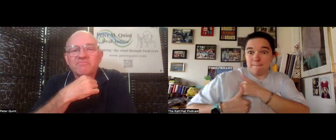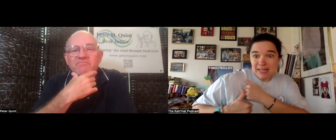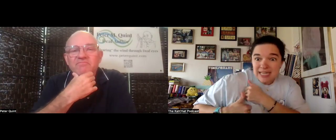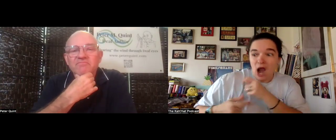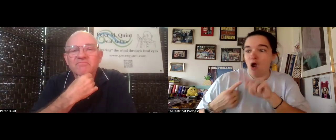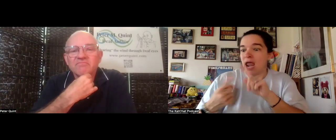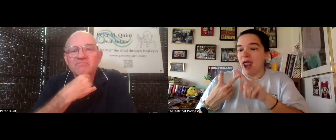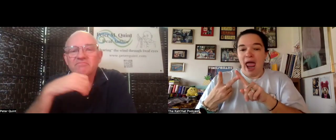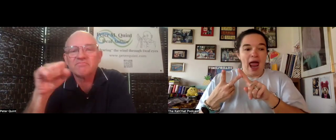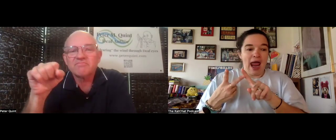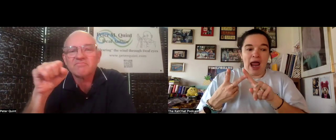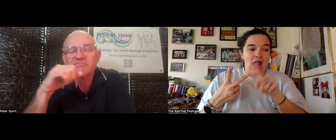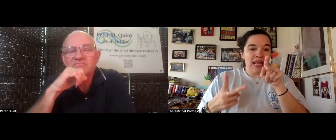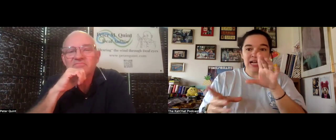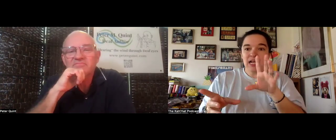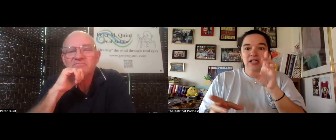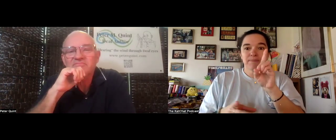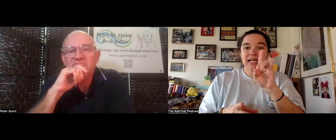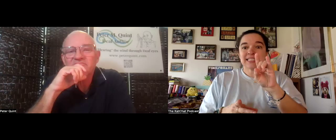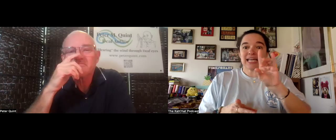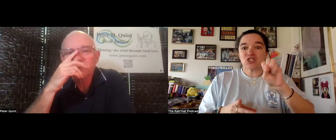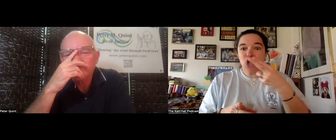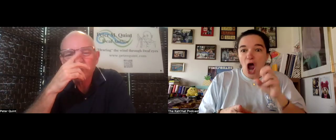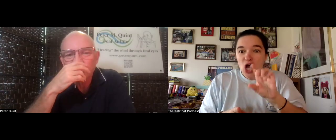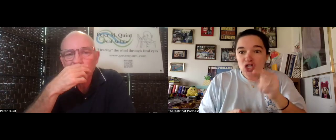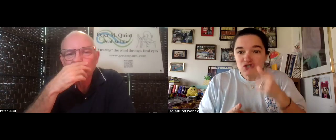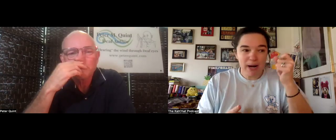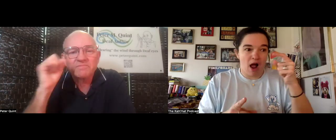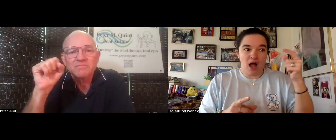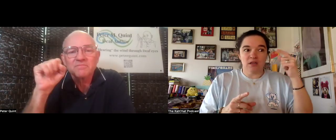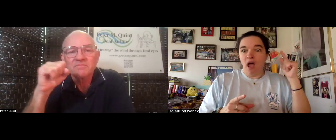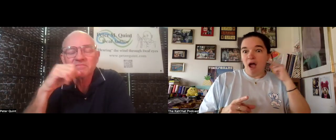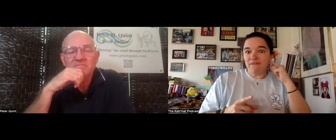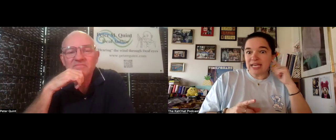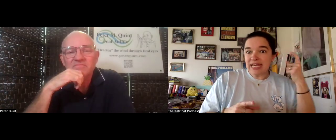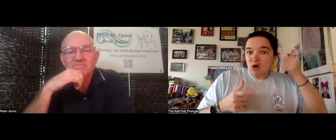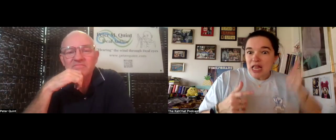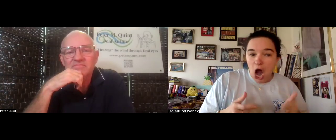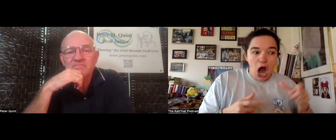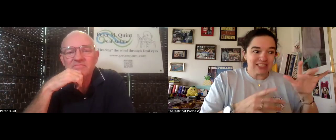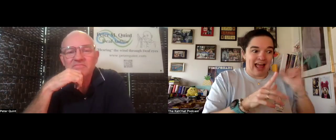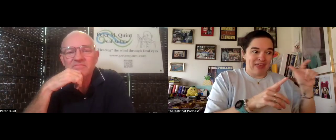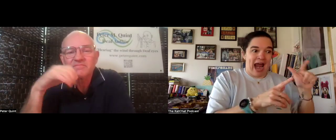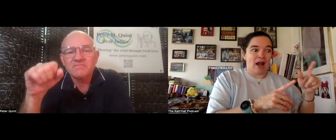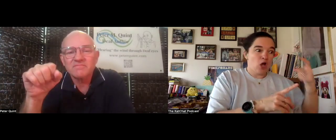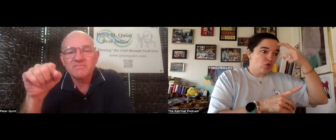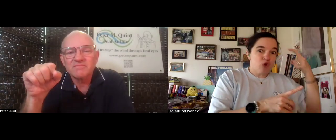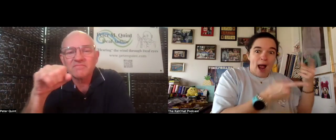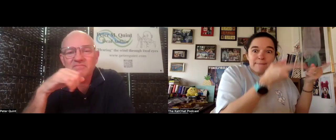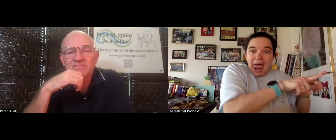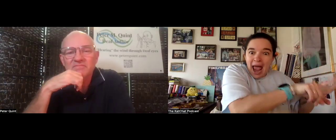because military and his pretty discharge because of the hearing loss and